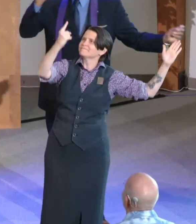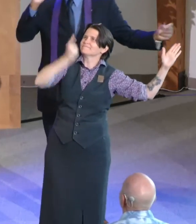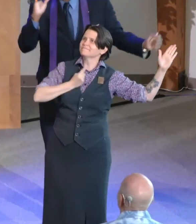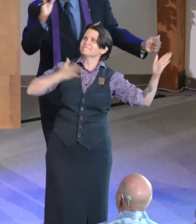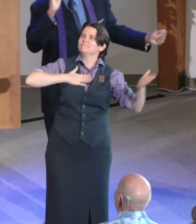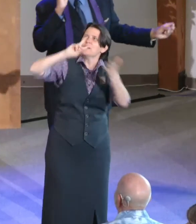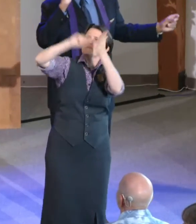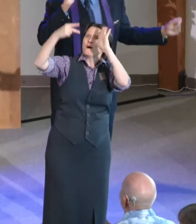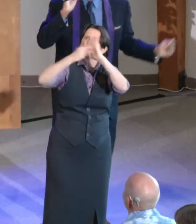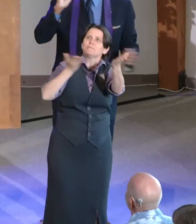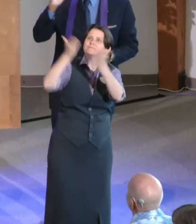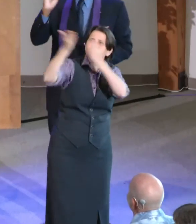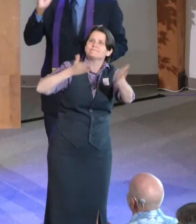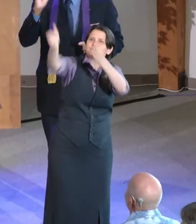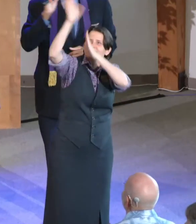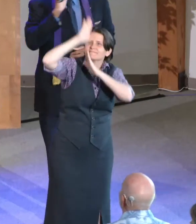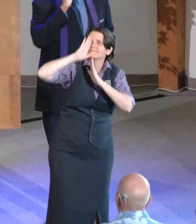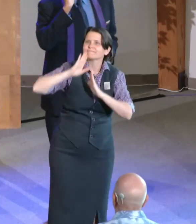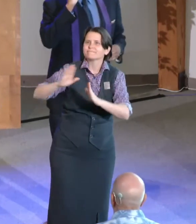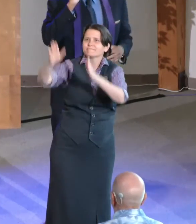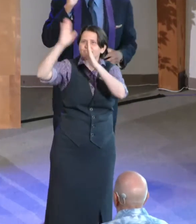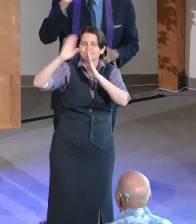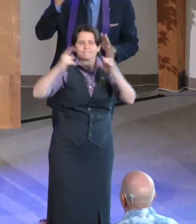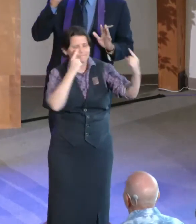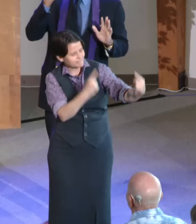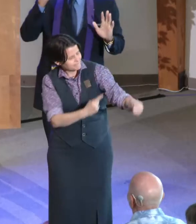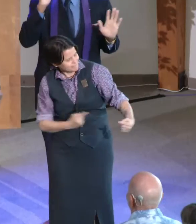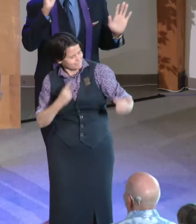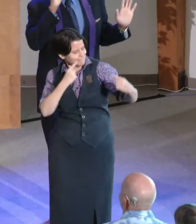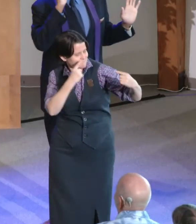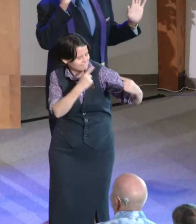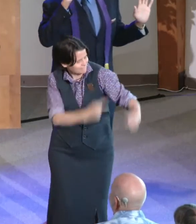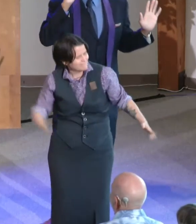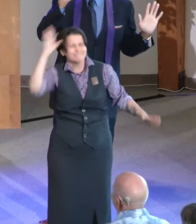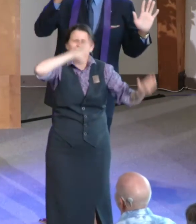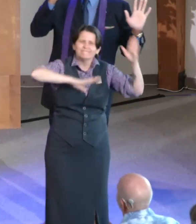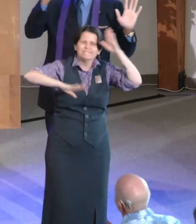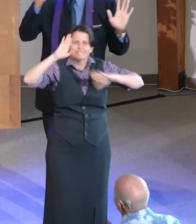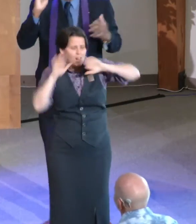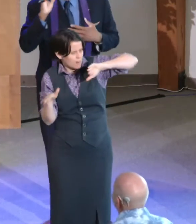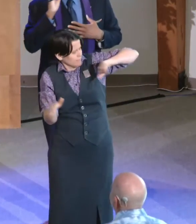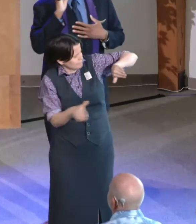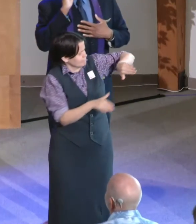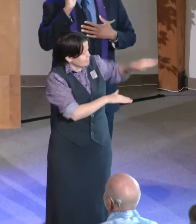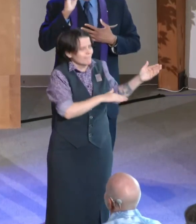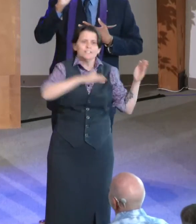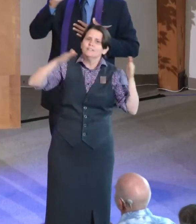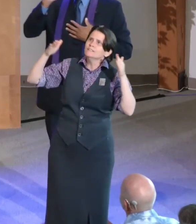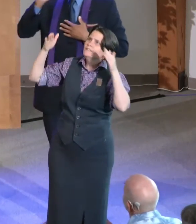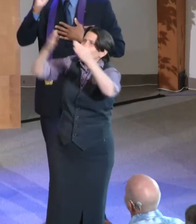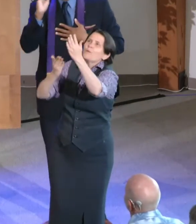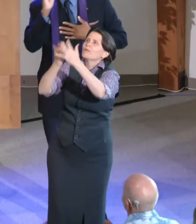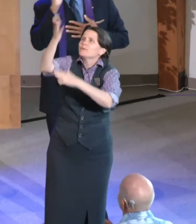No more struggle, no more strife. With my faith, I see the light.